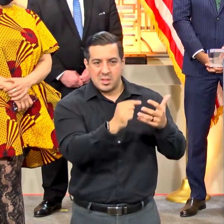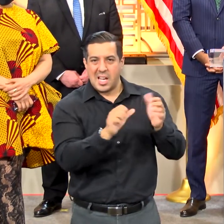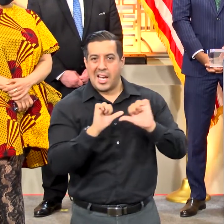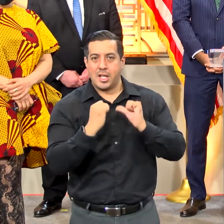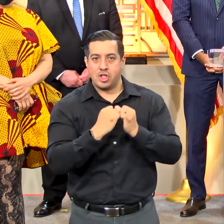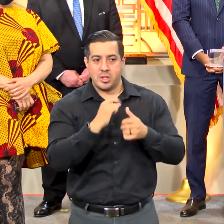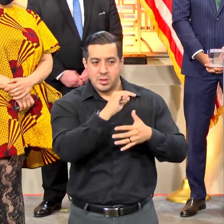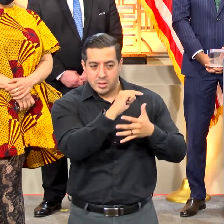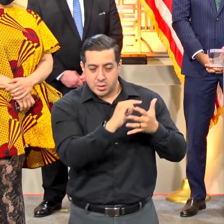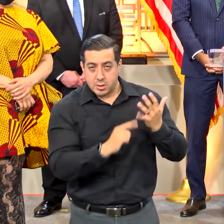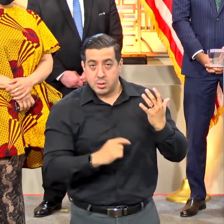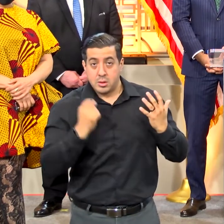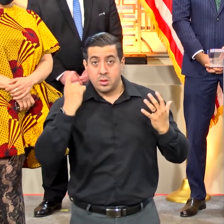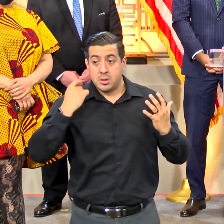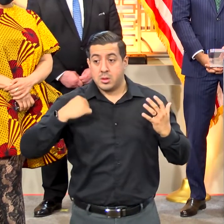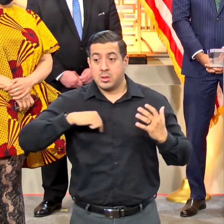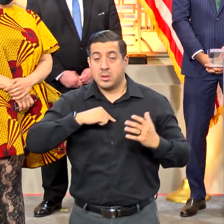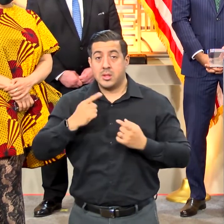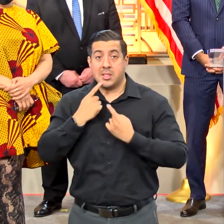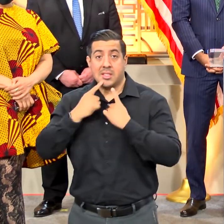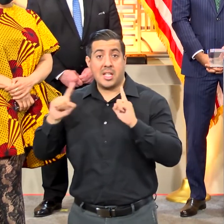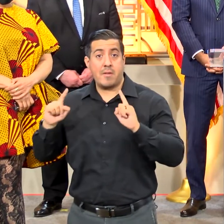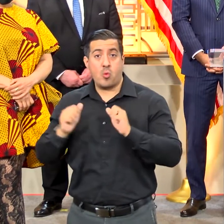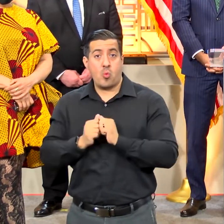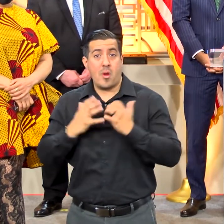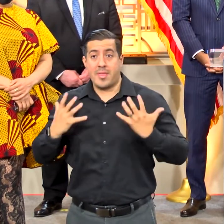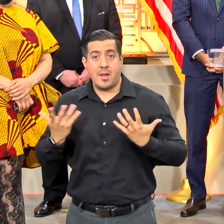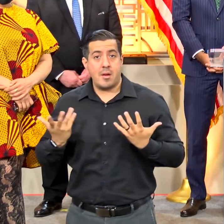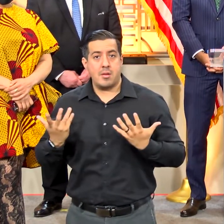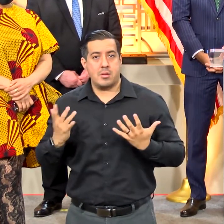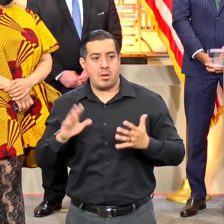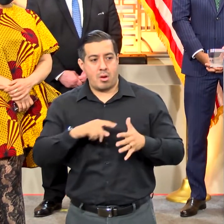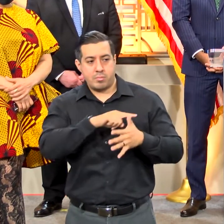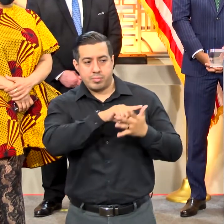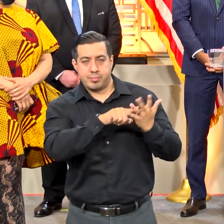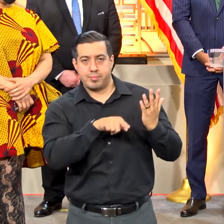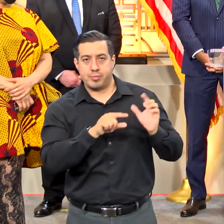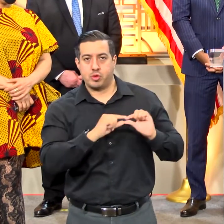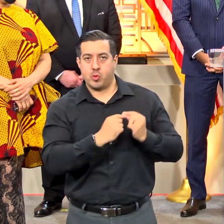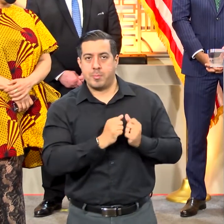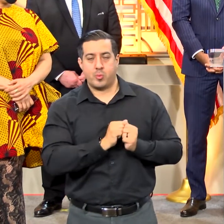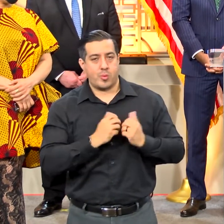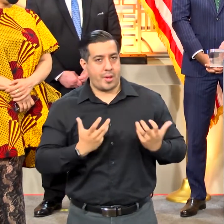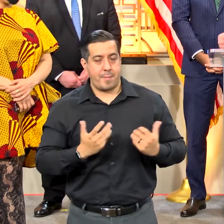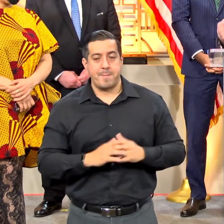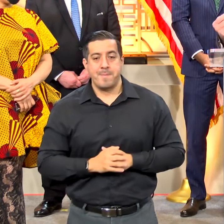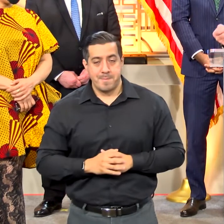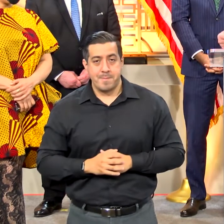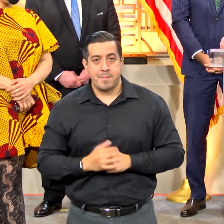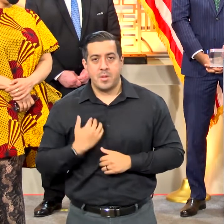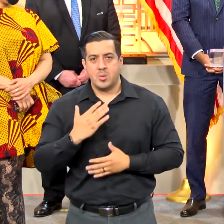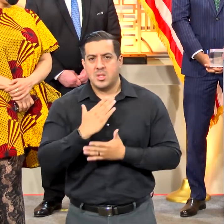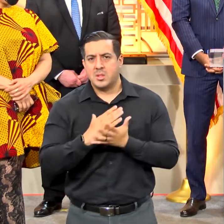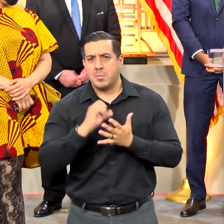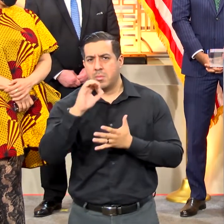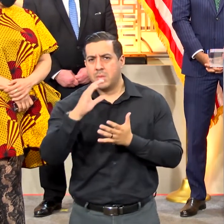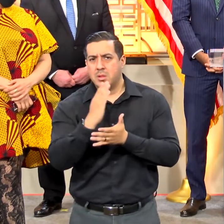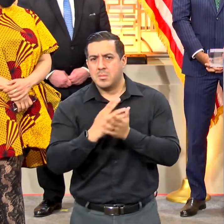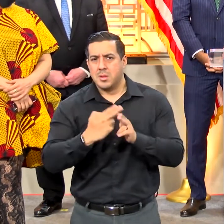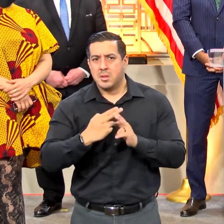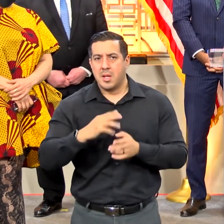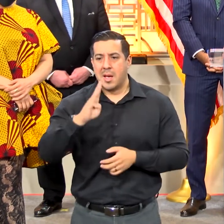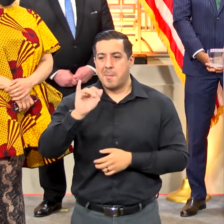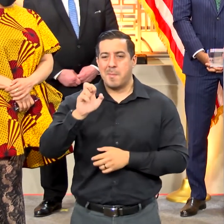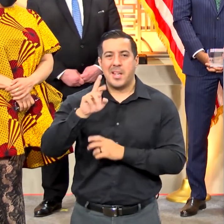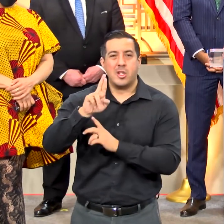agencies. This success would not be possible without this group. Let me just name a few of the folks: Baker